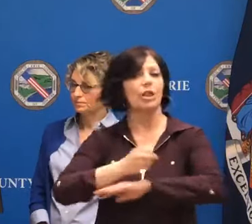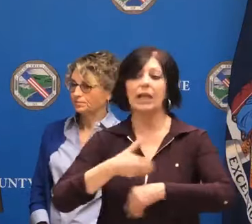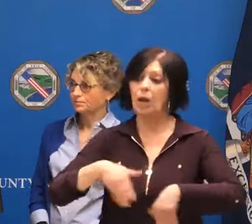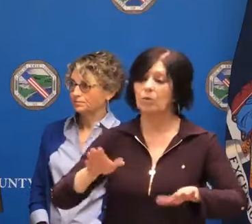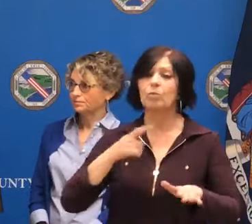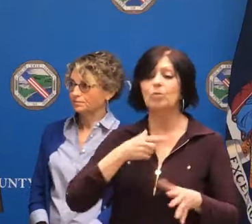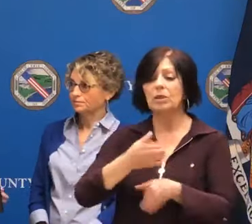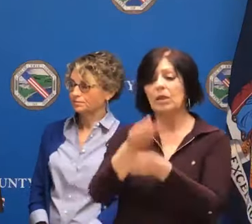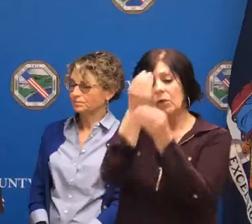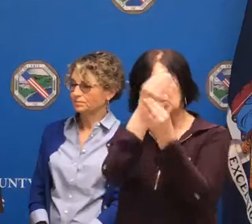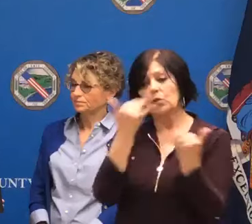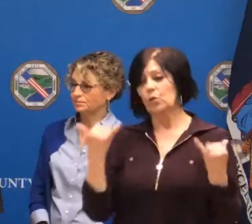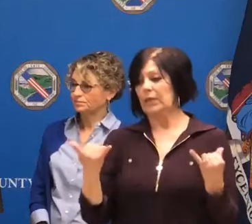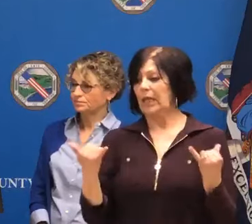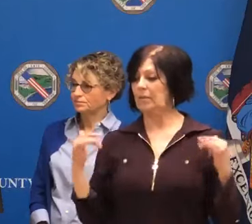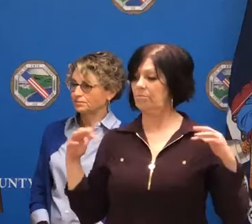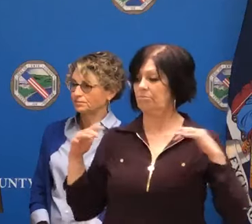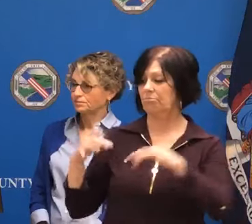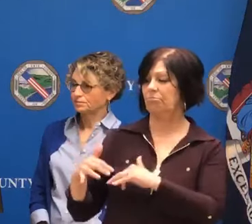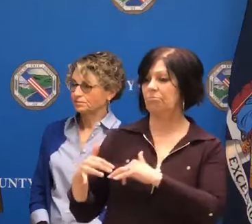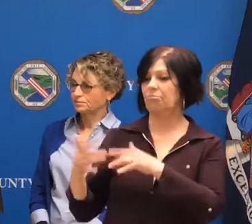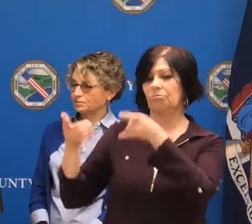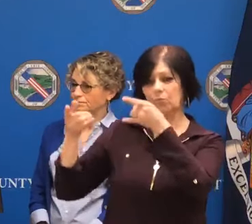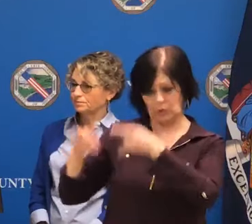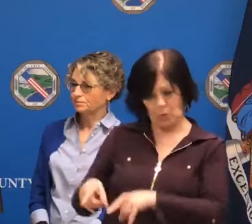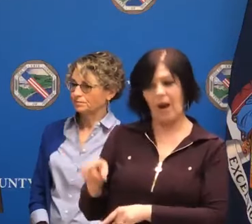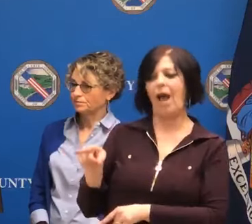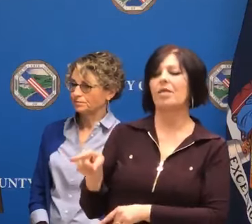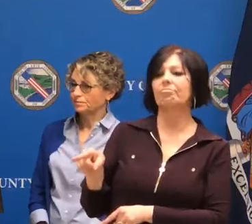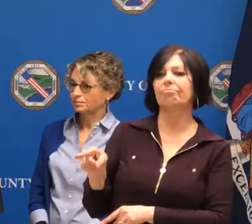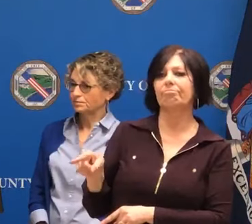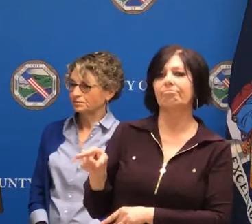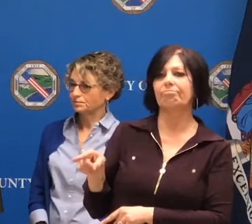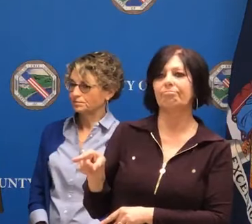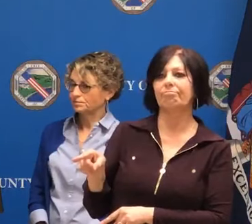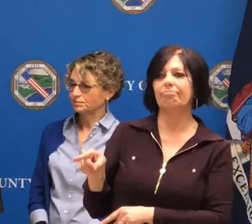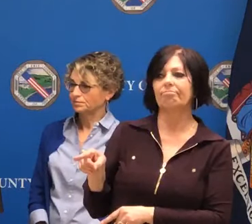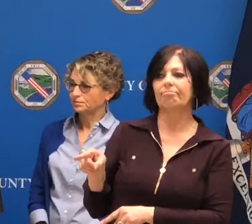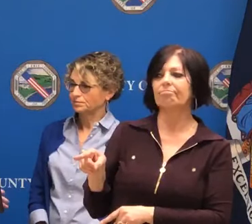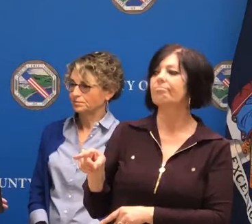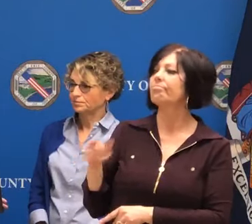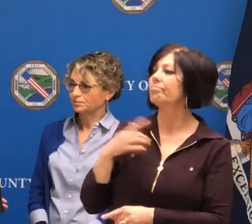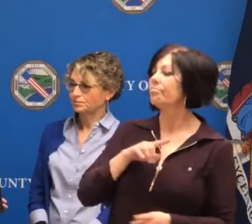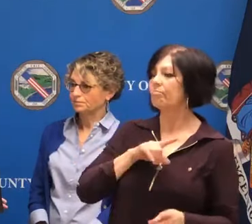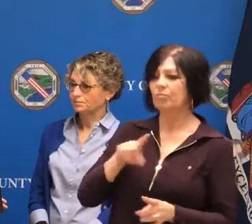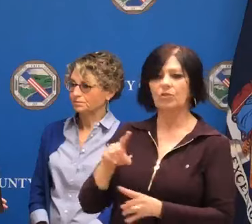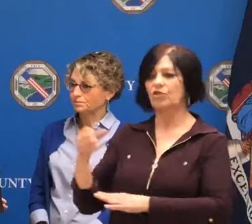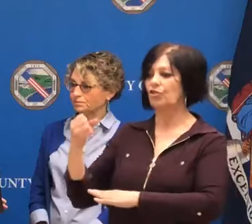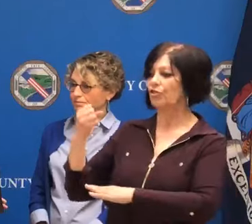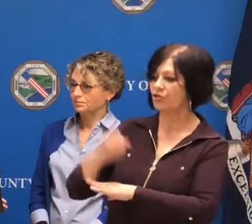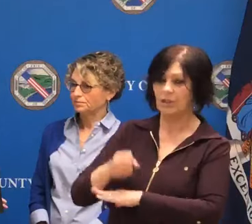received notice earlier today of a mass gathering event that was going on, and it was incumbent upon us to try to shut it down. Still getting